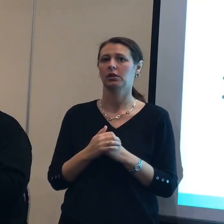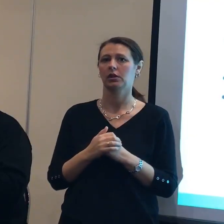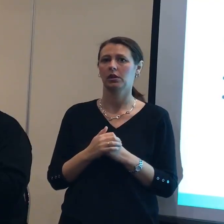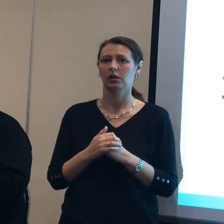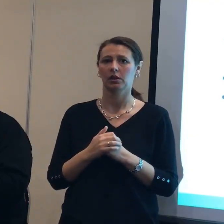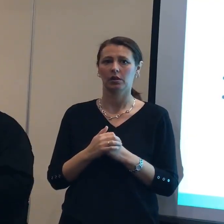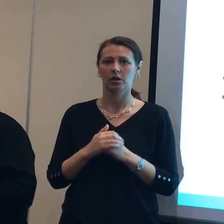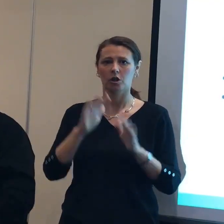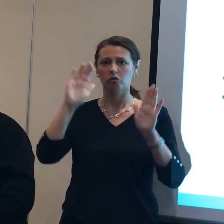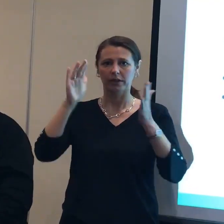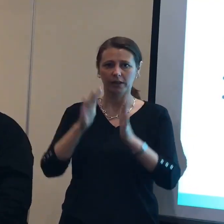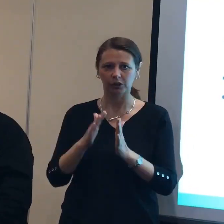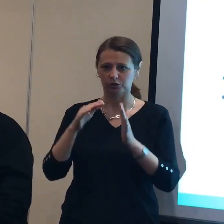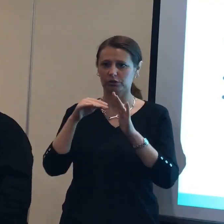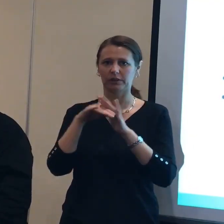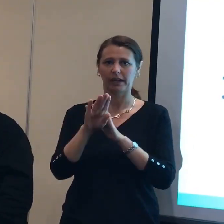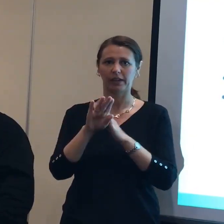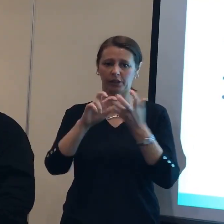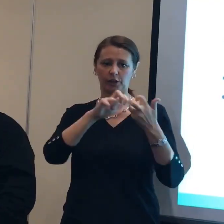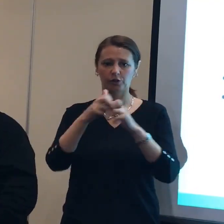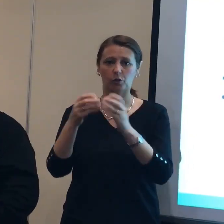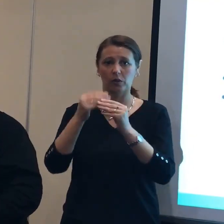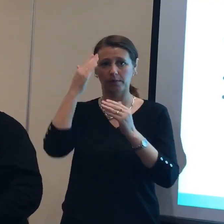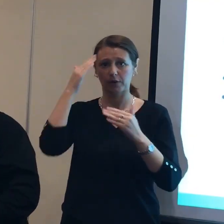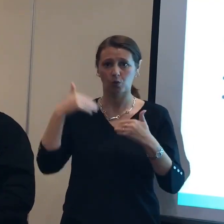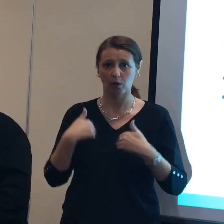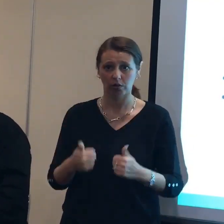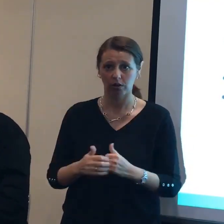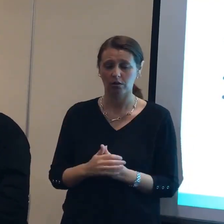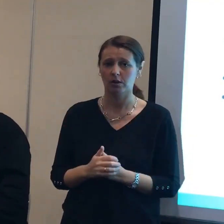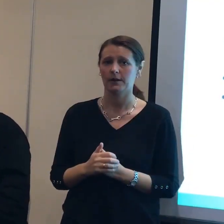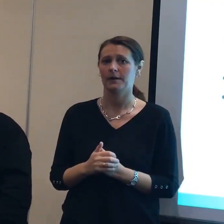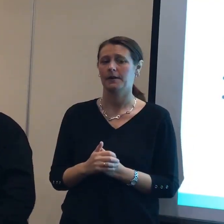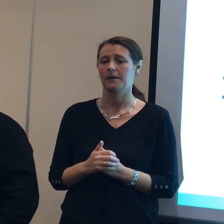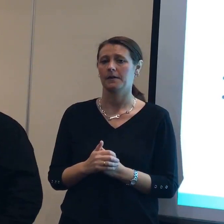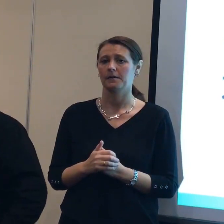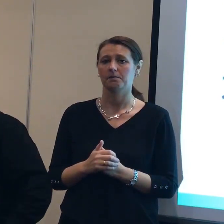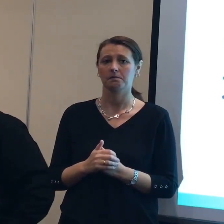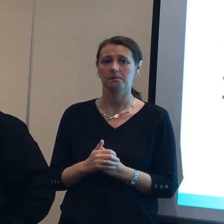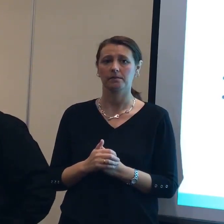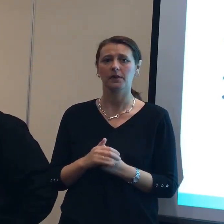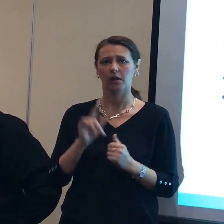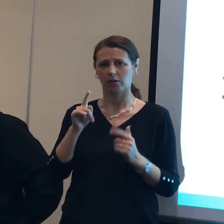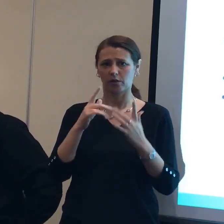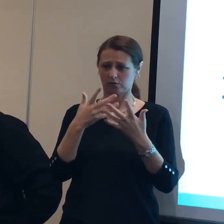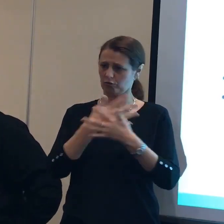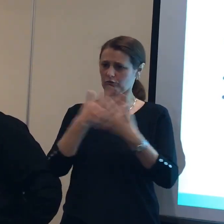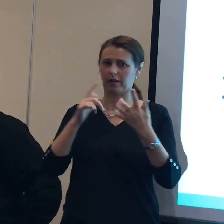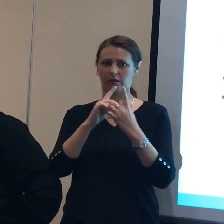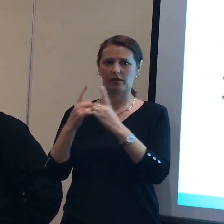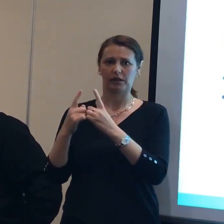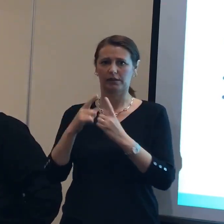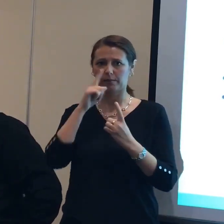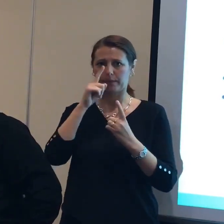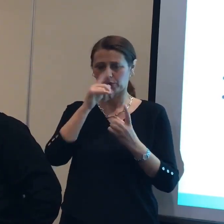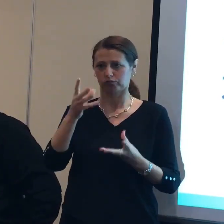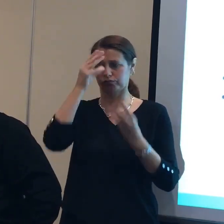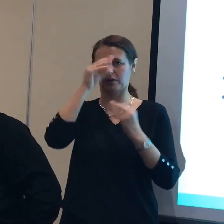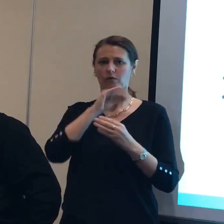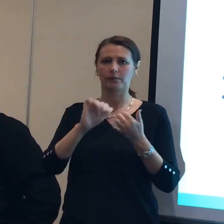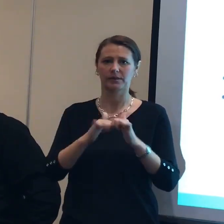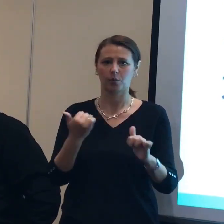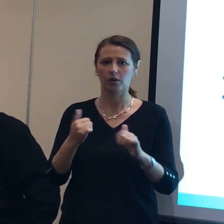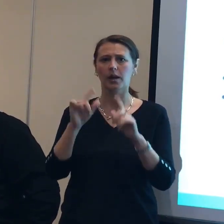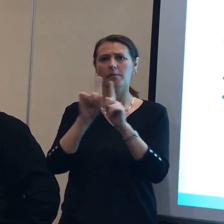know, so reduction in issues around mental health, you know, all those kinds of great things that people get out of sport anyway, but